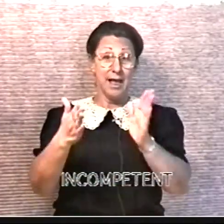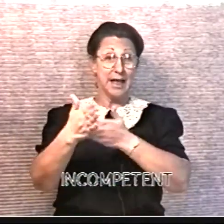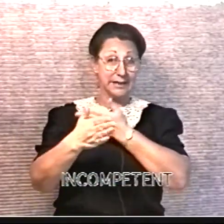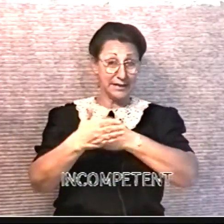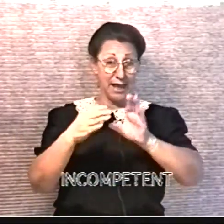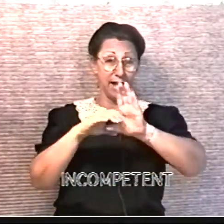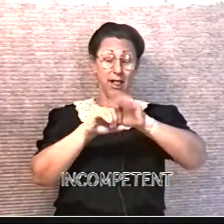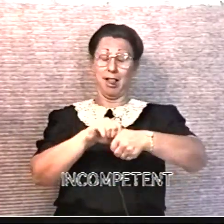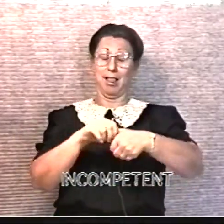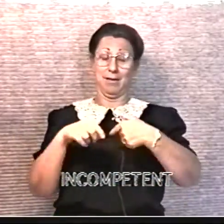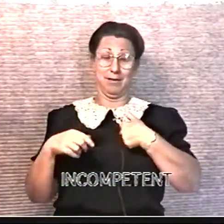Sing,